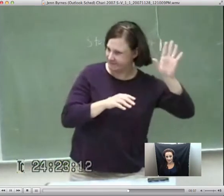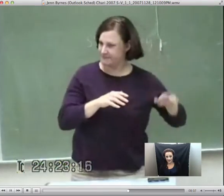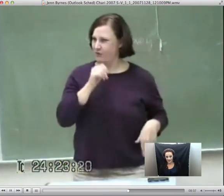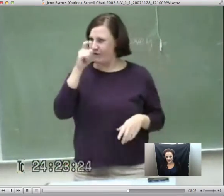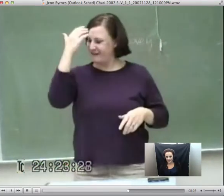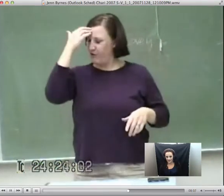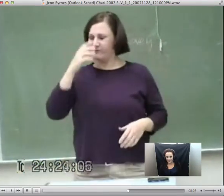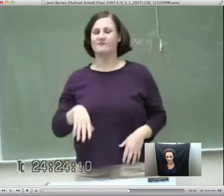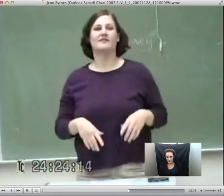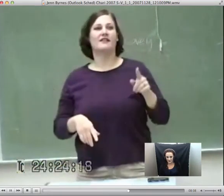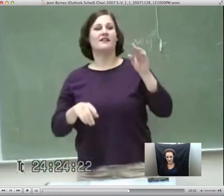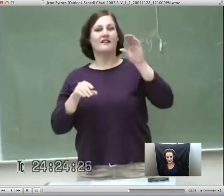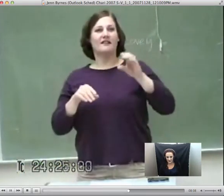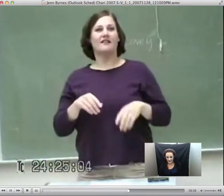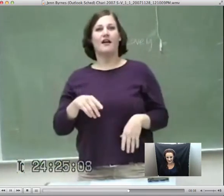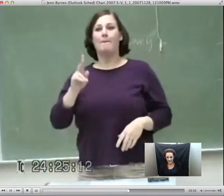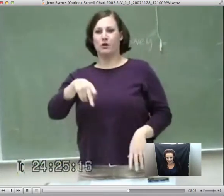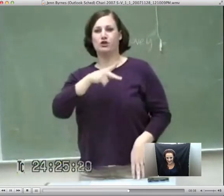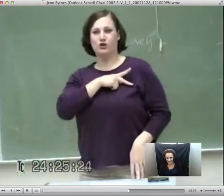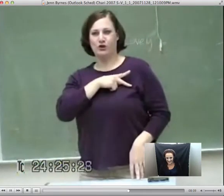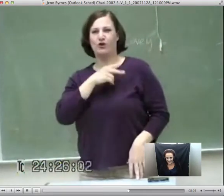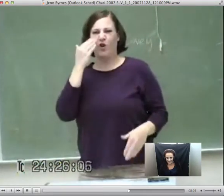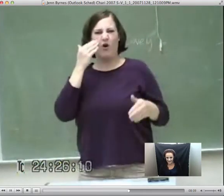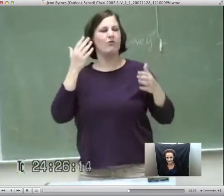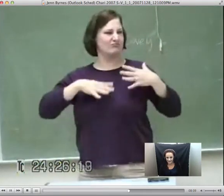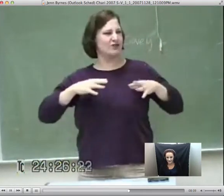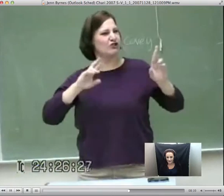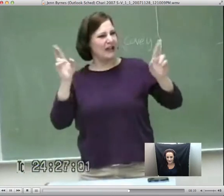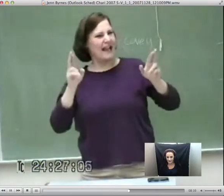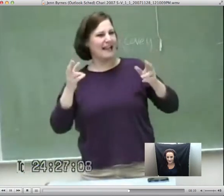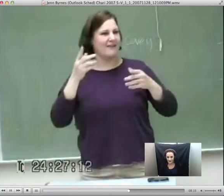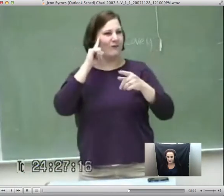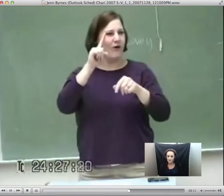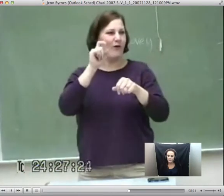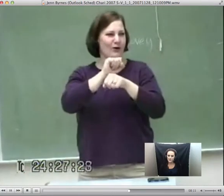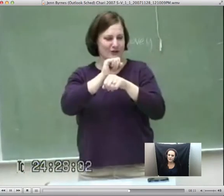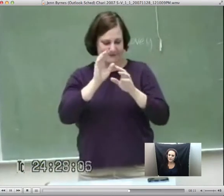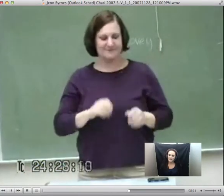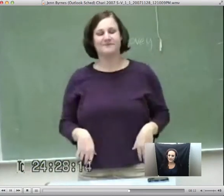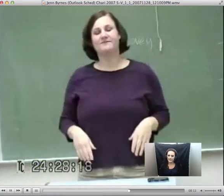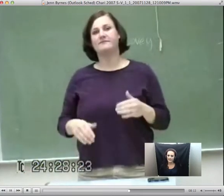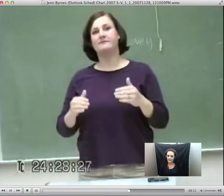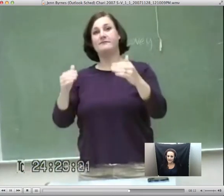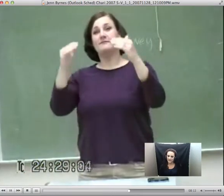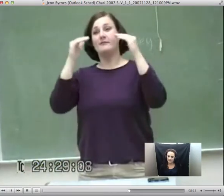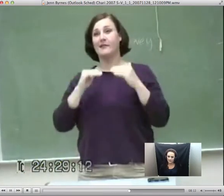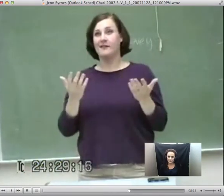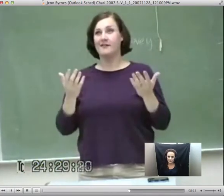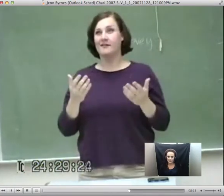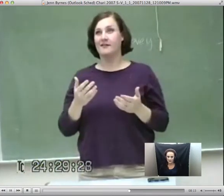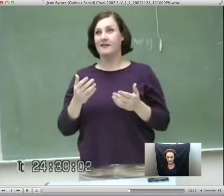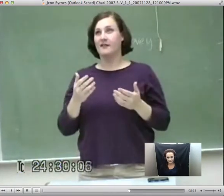I already know when to wake up, so I don't need to add that into the calendar. You know, do personal things like get ready for work.